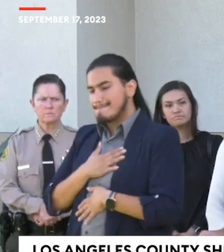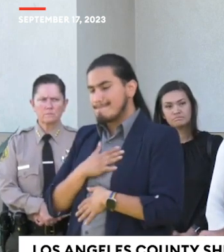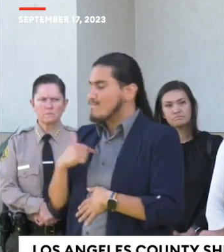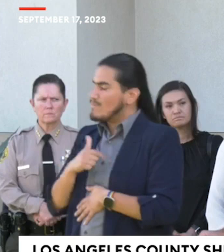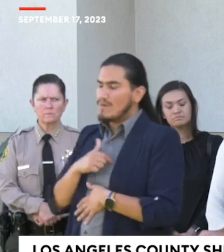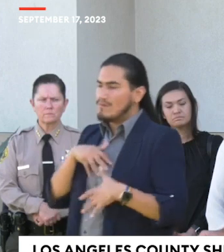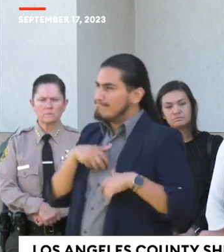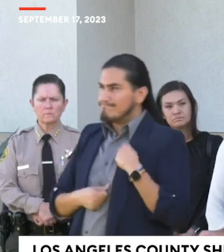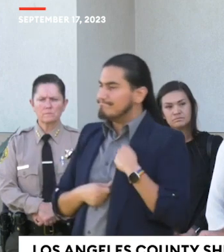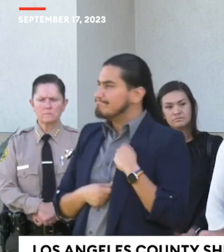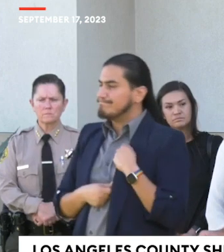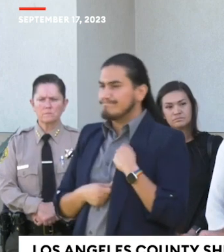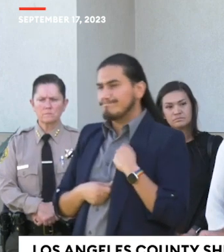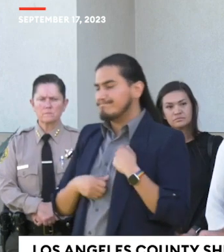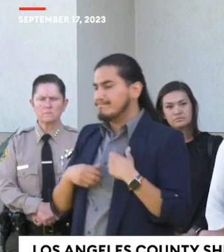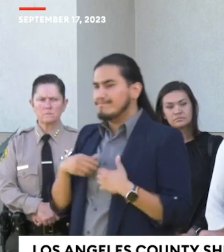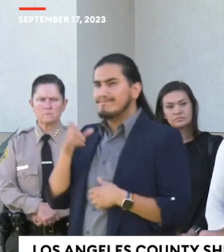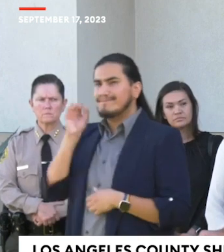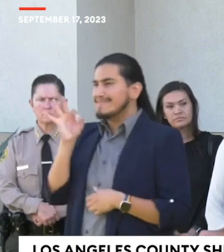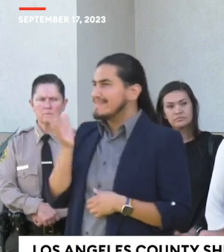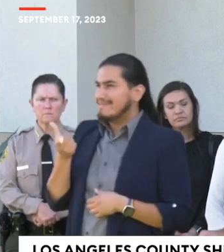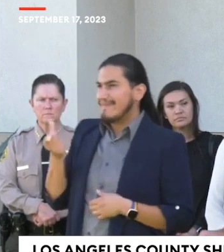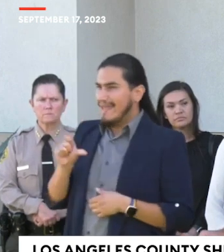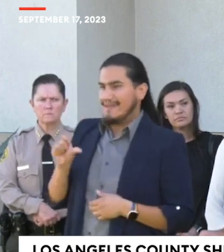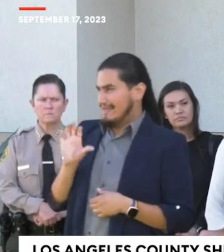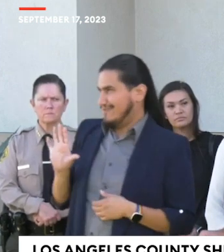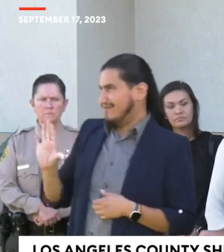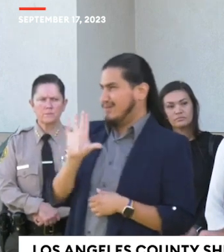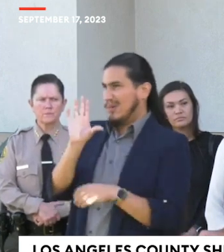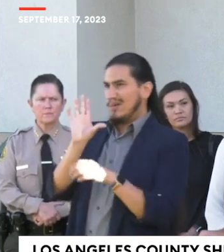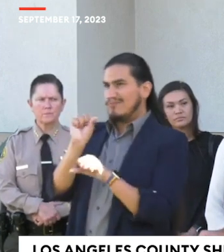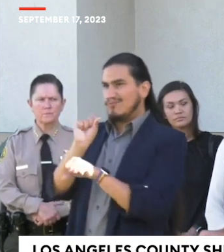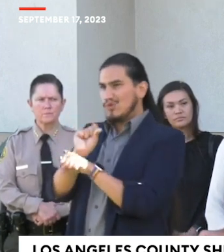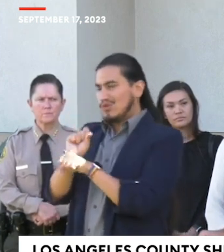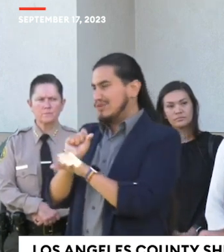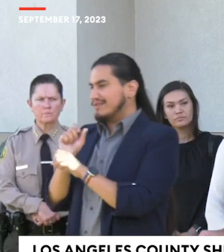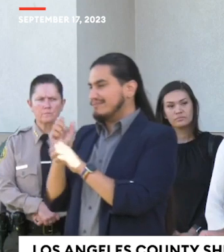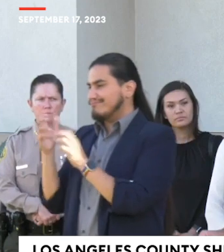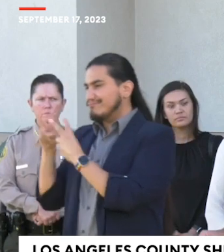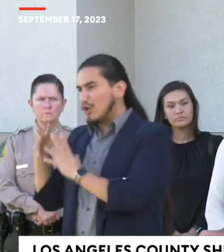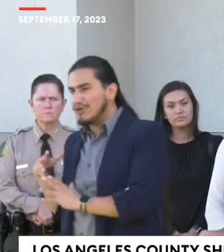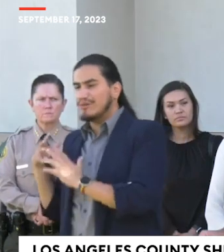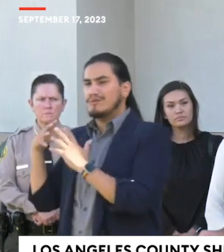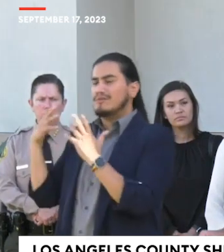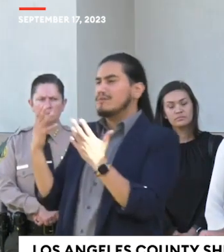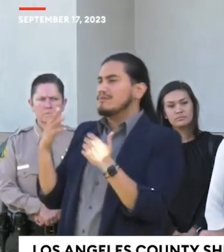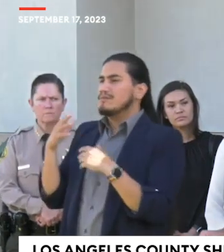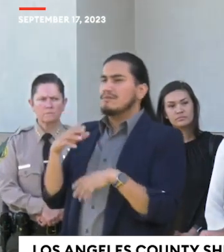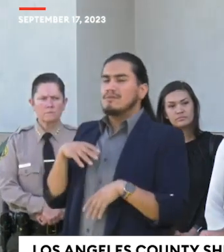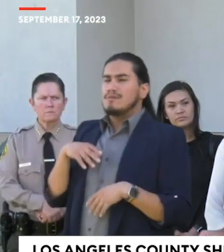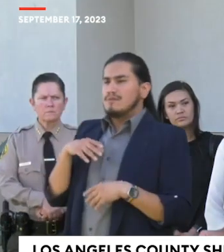We're broken. Just like if any of your workmates, brothers or sisters that you work with every